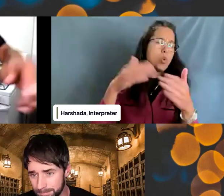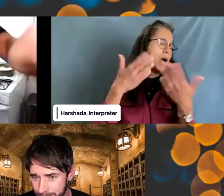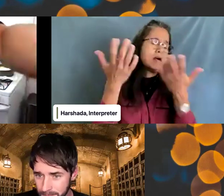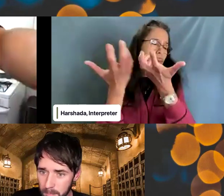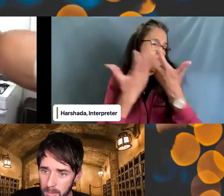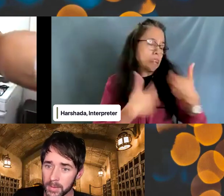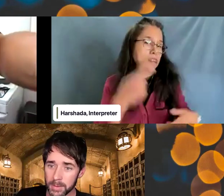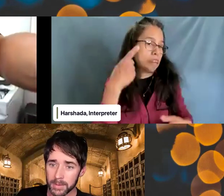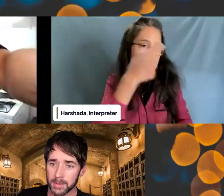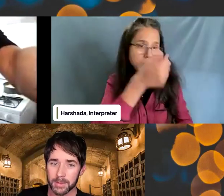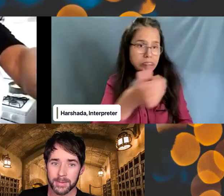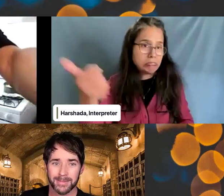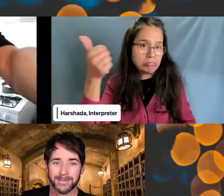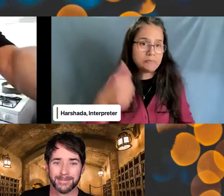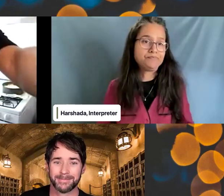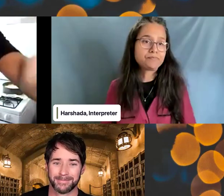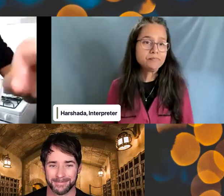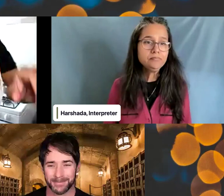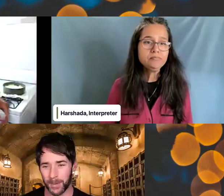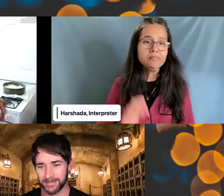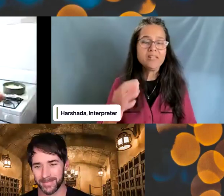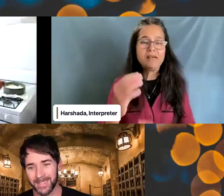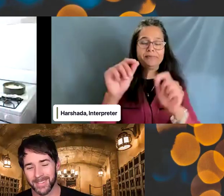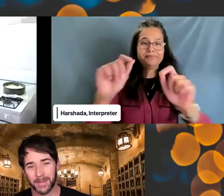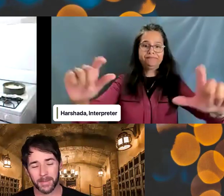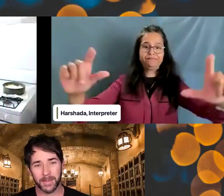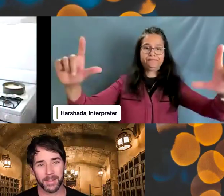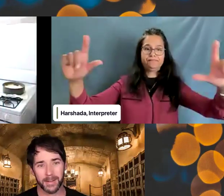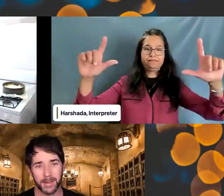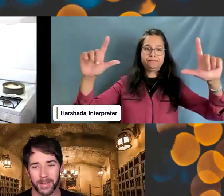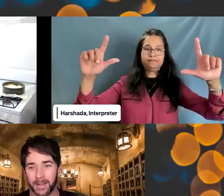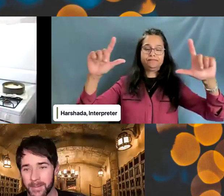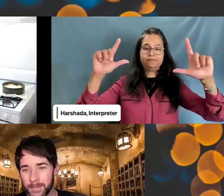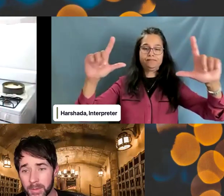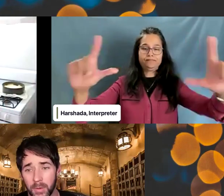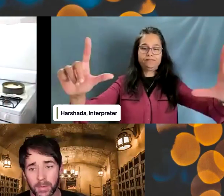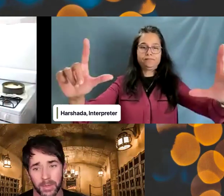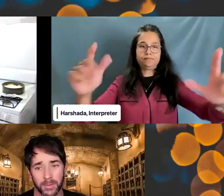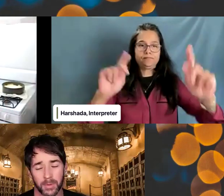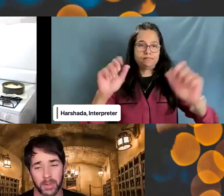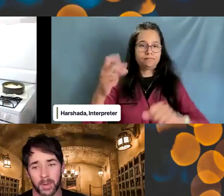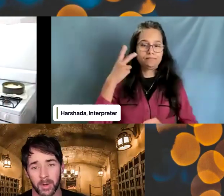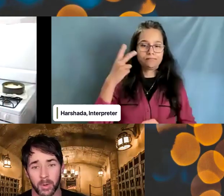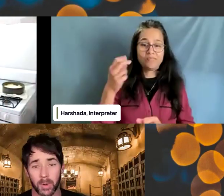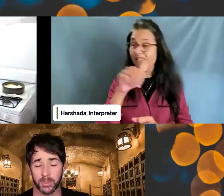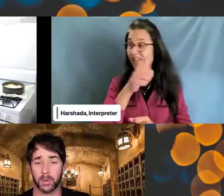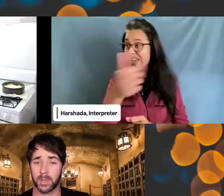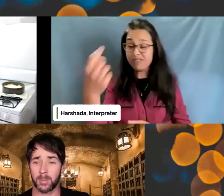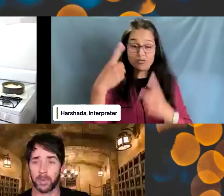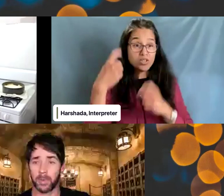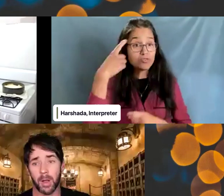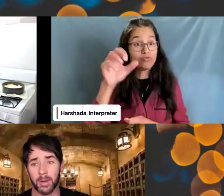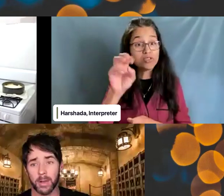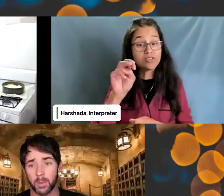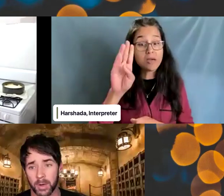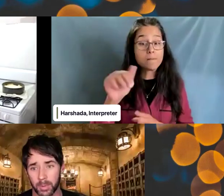gonna, you know what I'm doing, so I'm just gonna zoom out so I can actually see you. So if you have a question for Samba, or you want to show